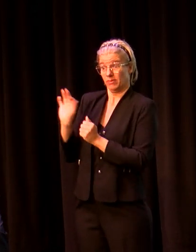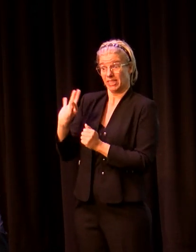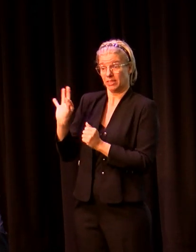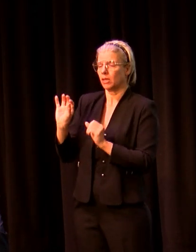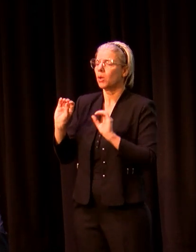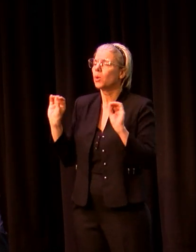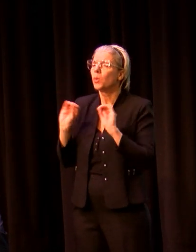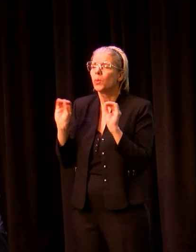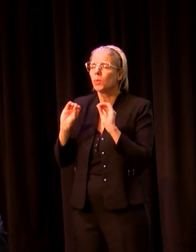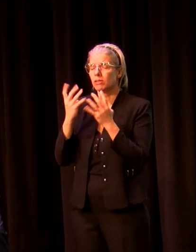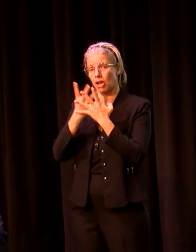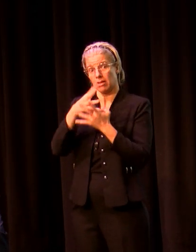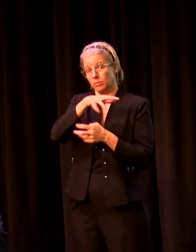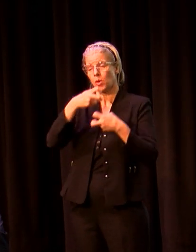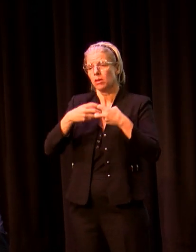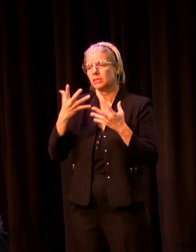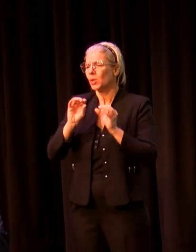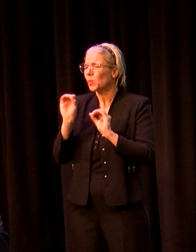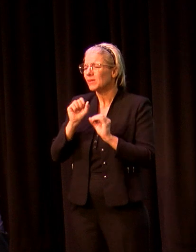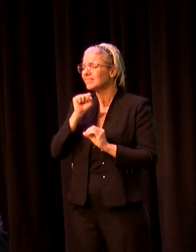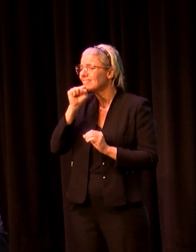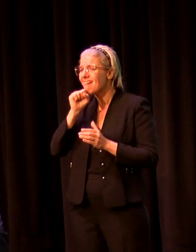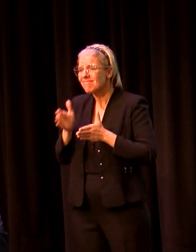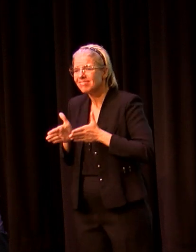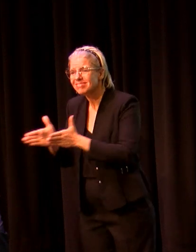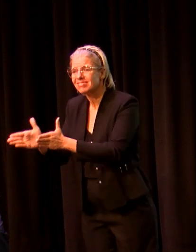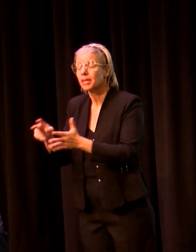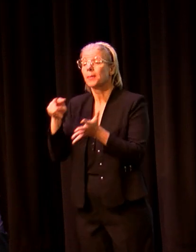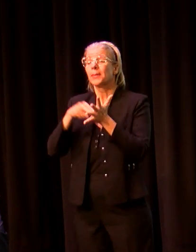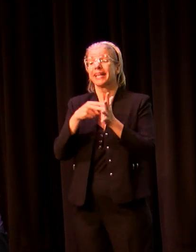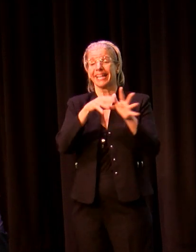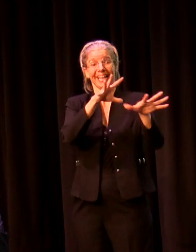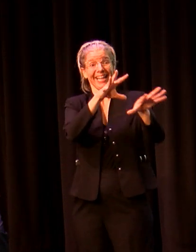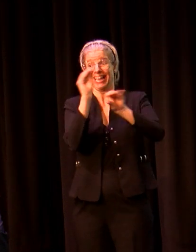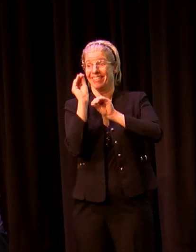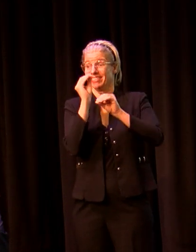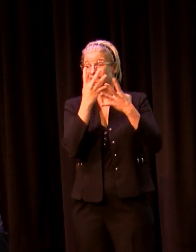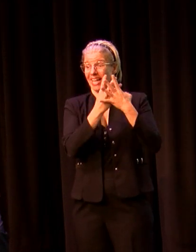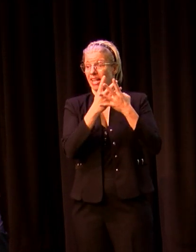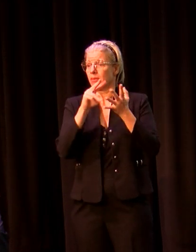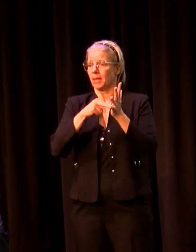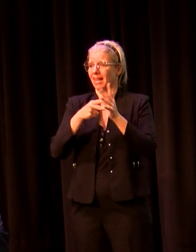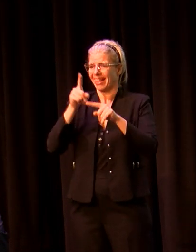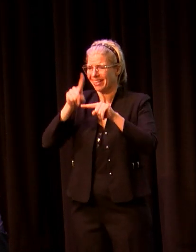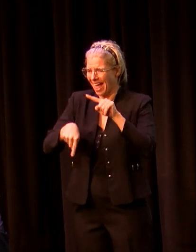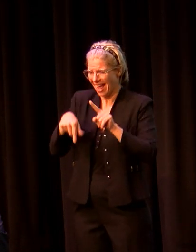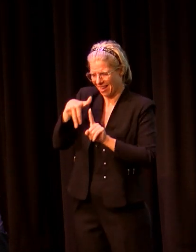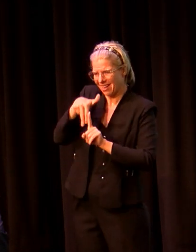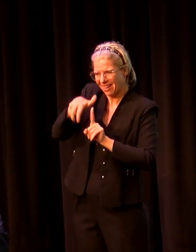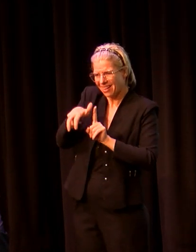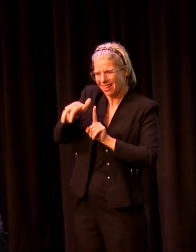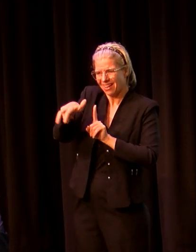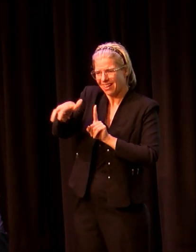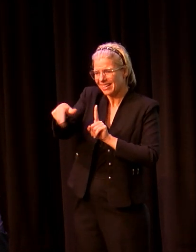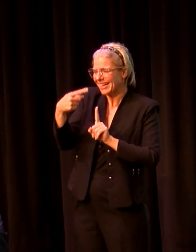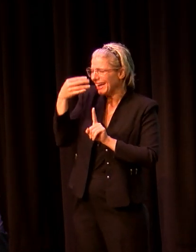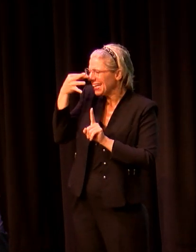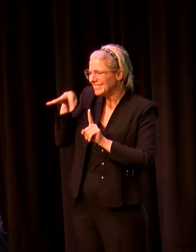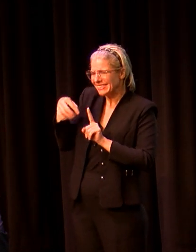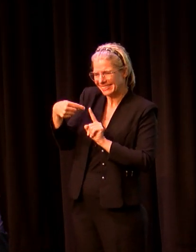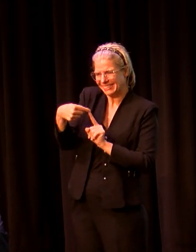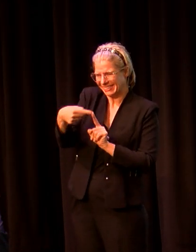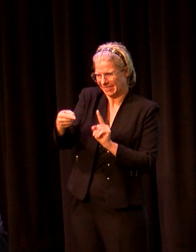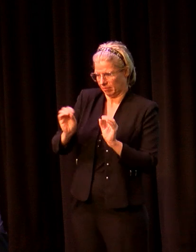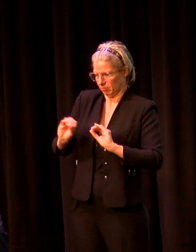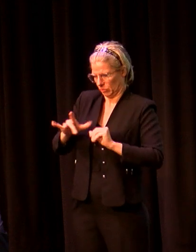is people leaving for work release can't walk on the sidewalks to then get a job across the street where the movie theaters are, like over there. So